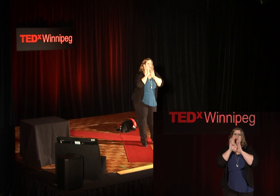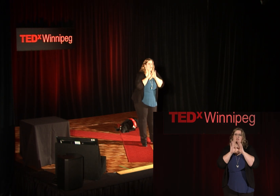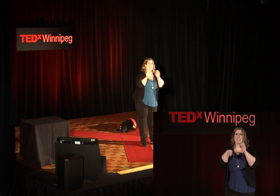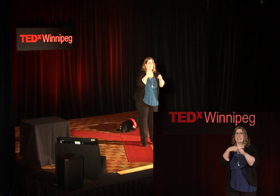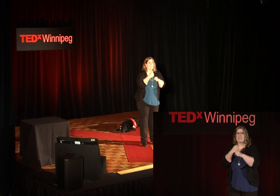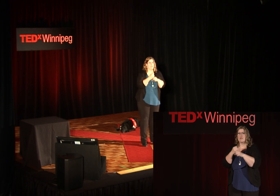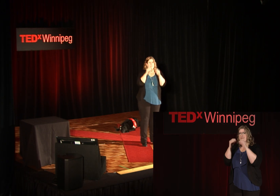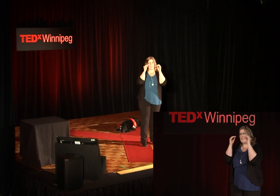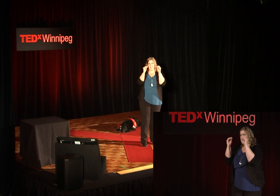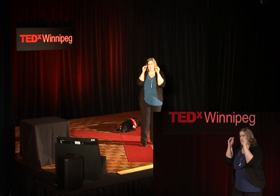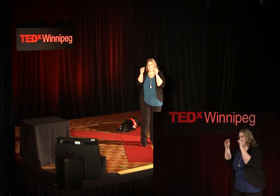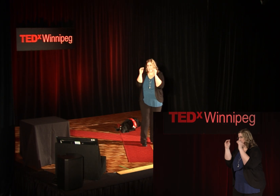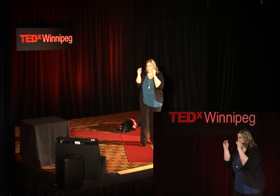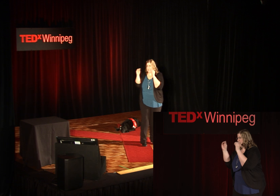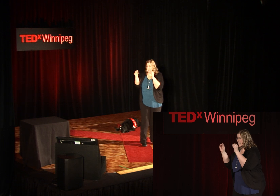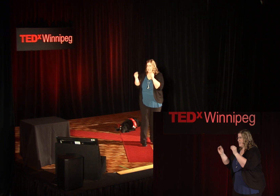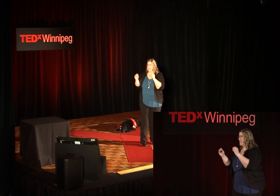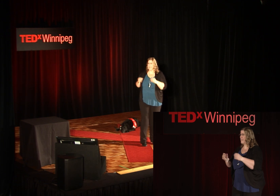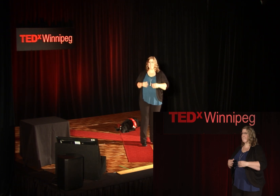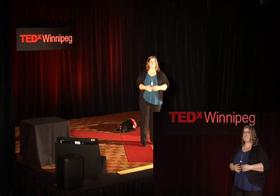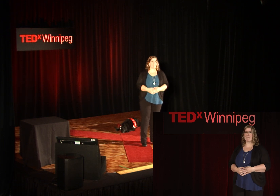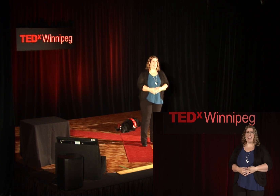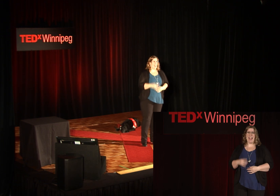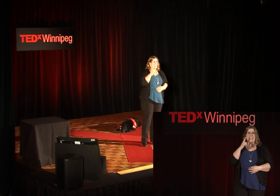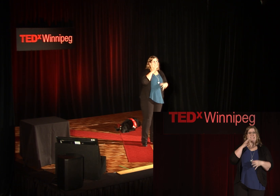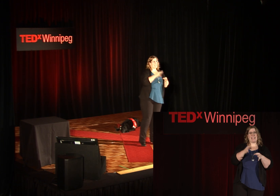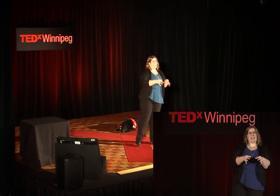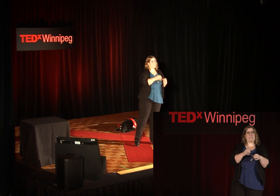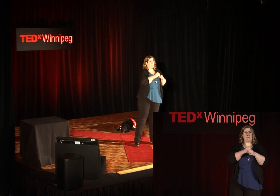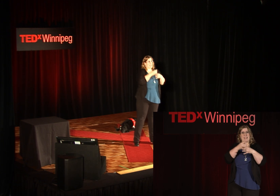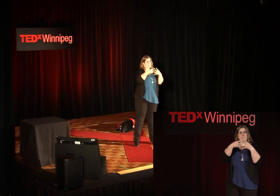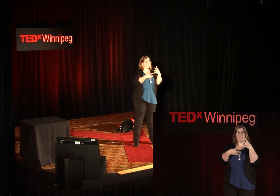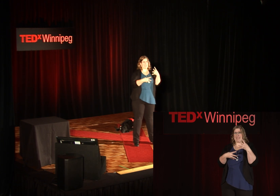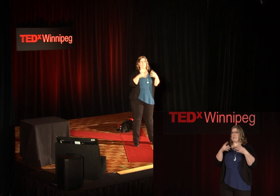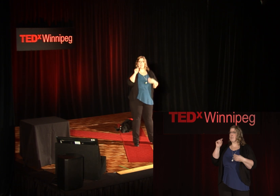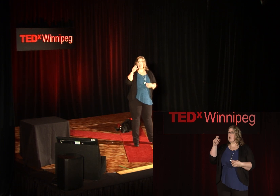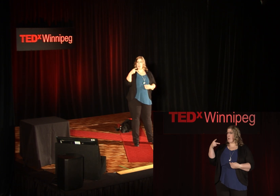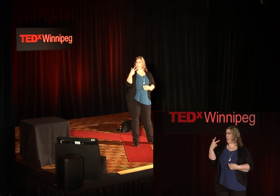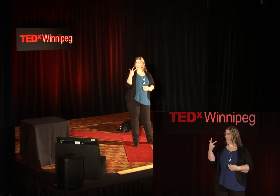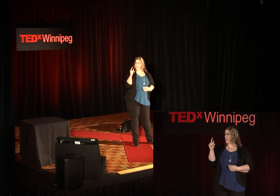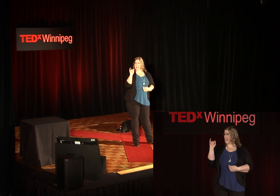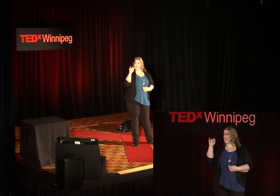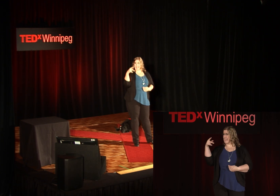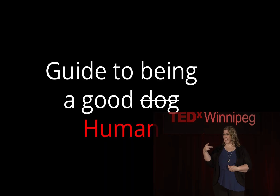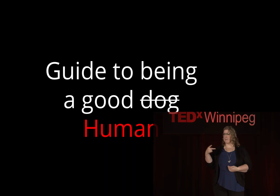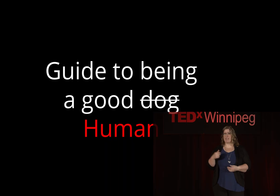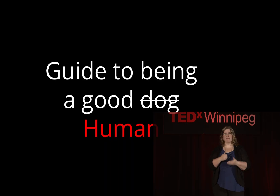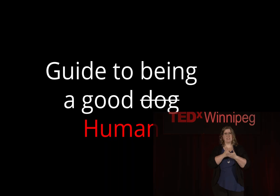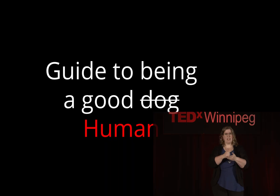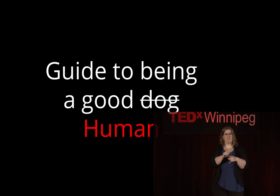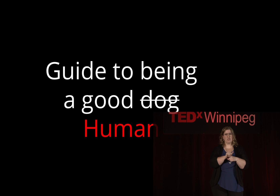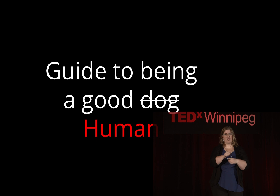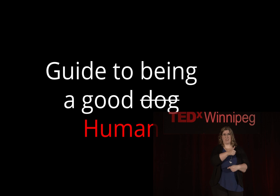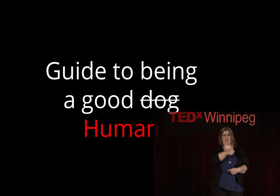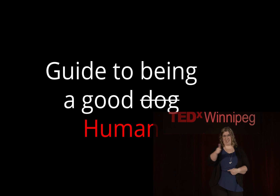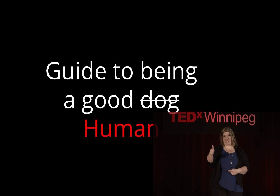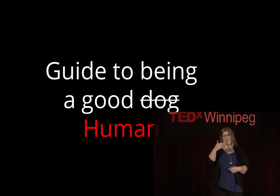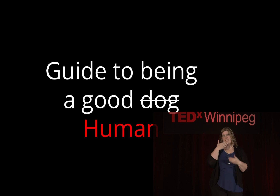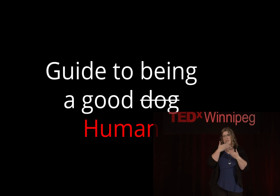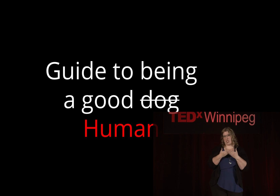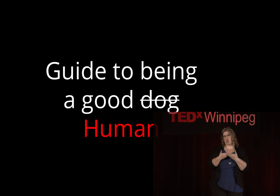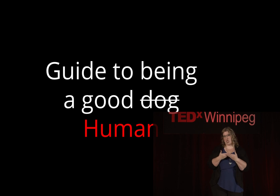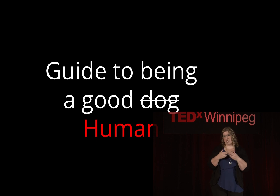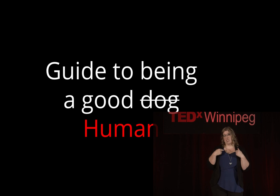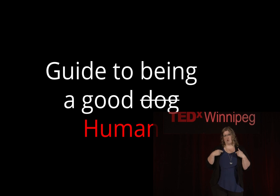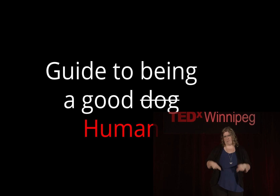many frustrating years of educating people, I decided to make a list of my top 3 tips on how to train yourself to